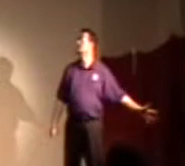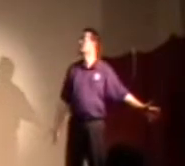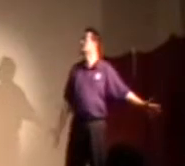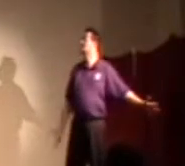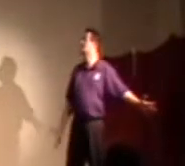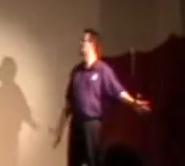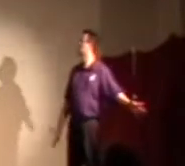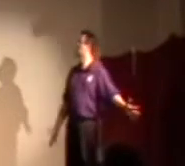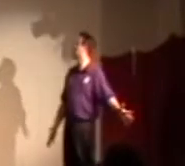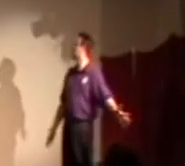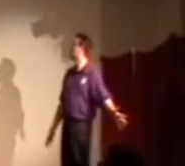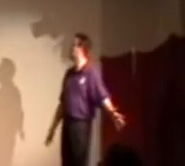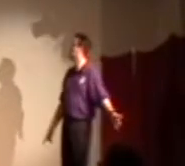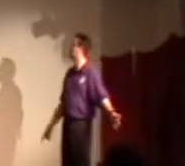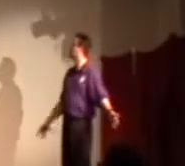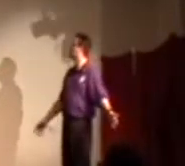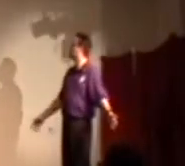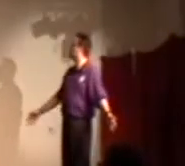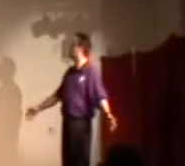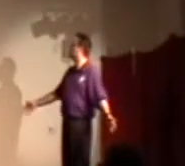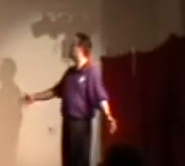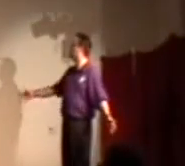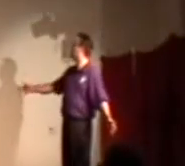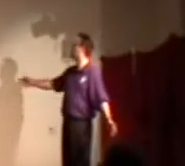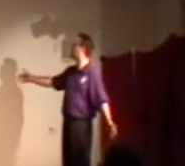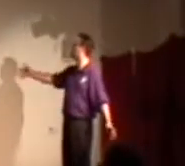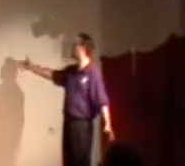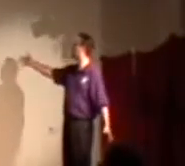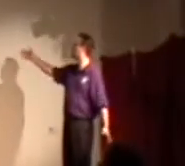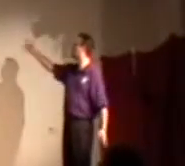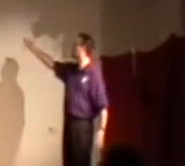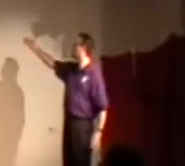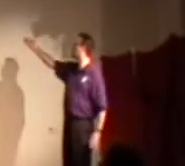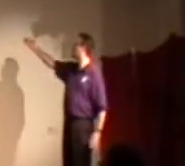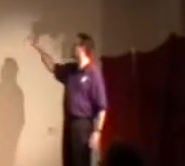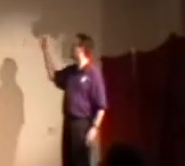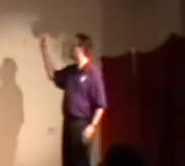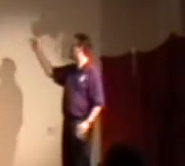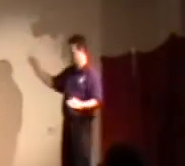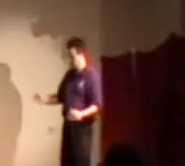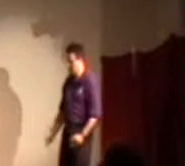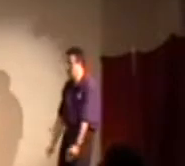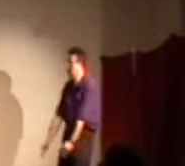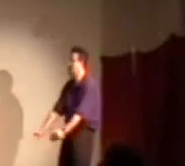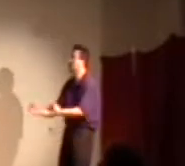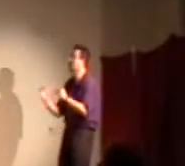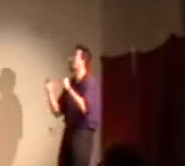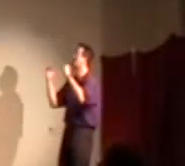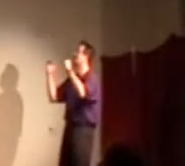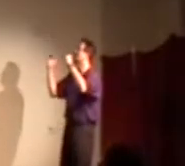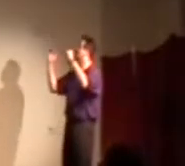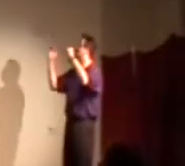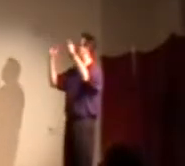she'll be gone